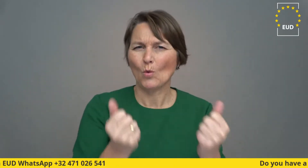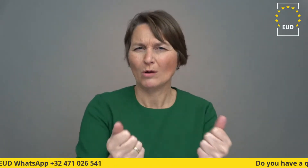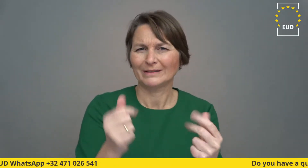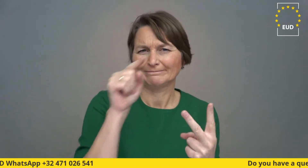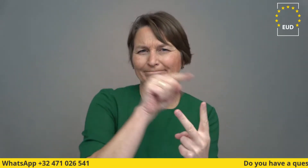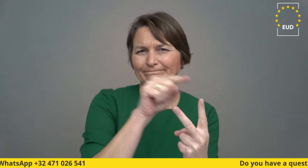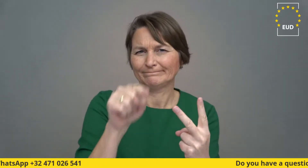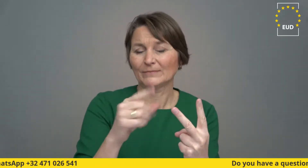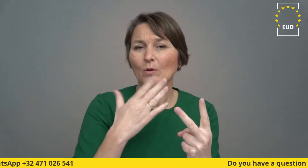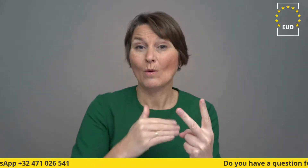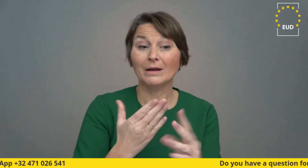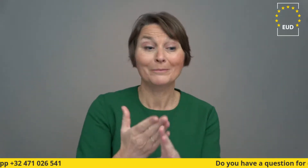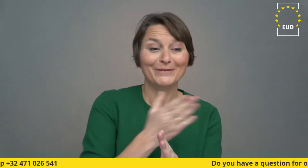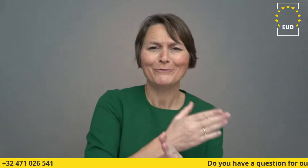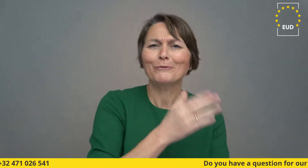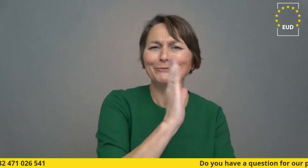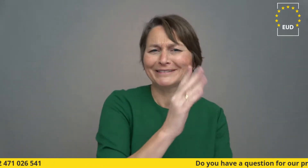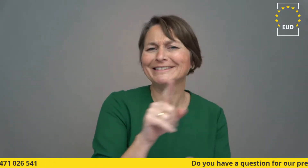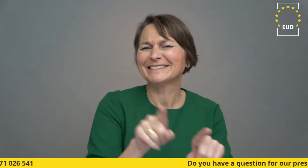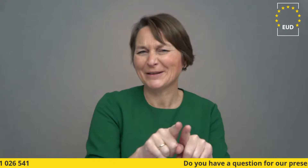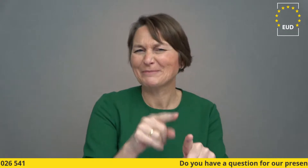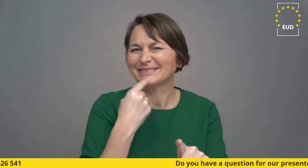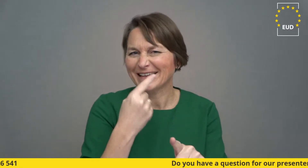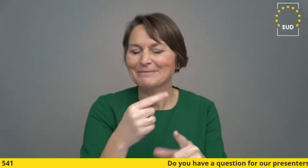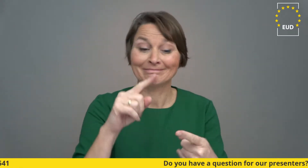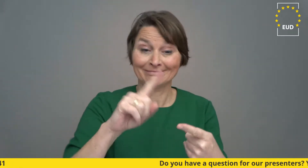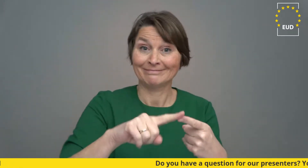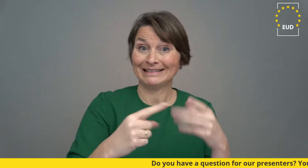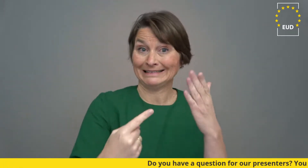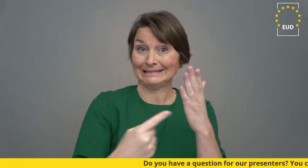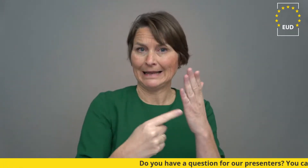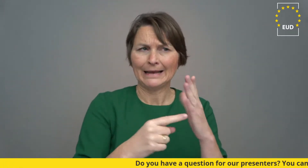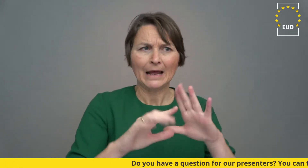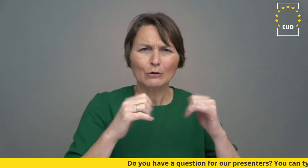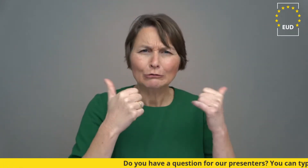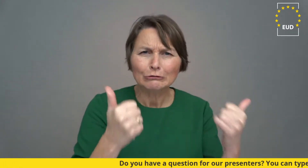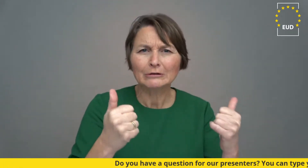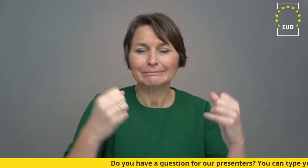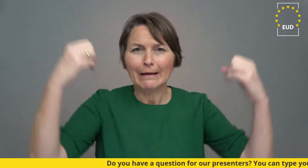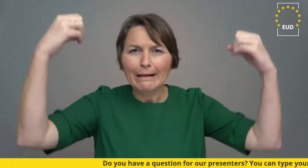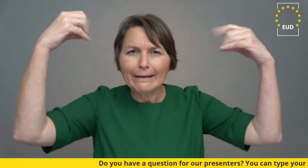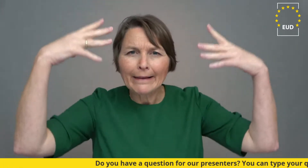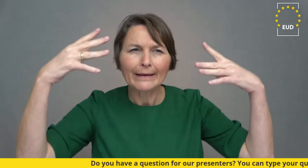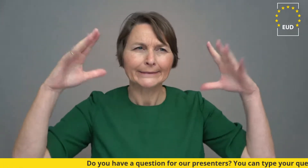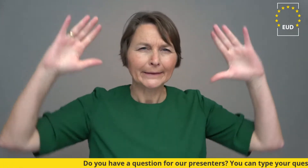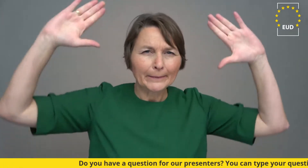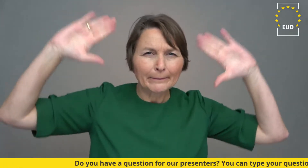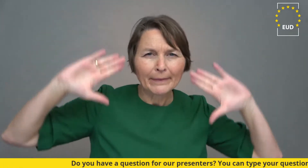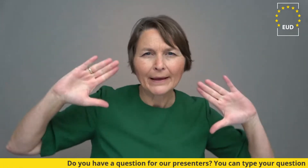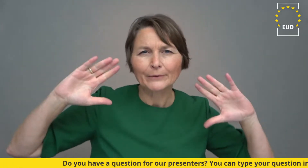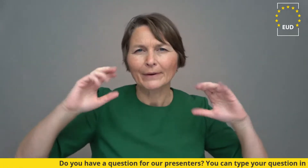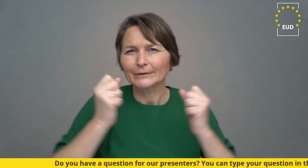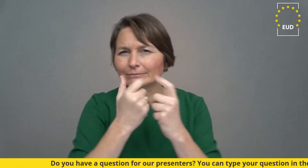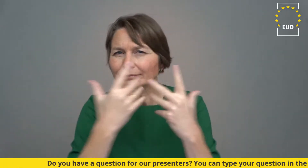So I was looking at how can we ensure that quality. It's been said previously that, of course, there's